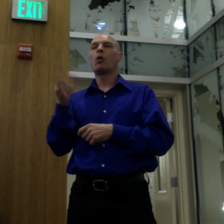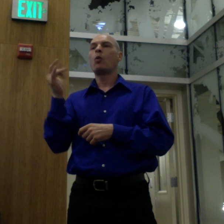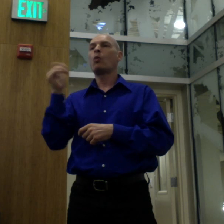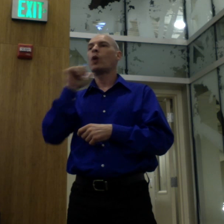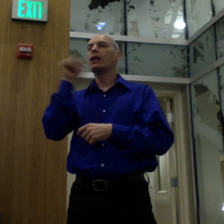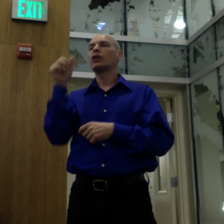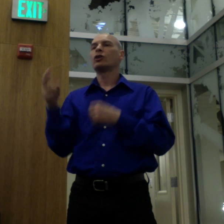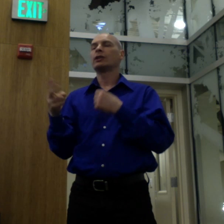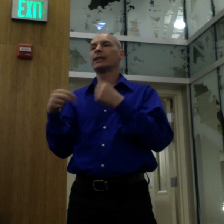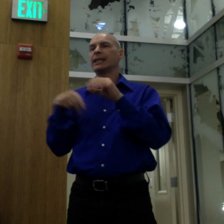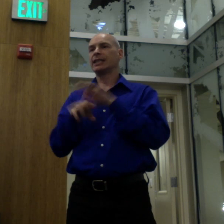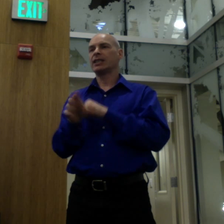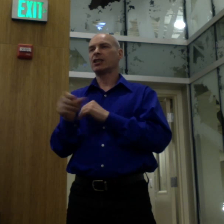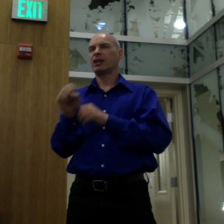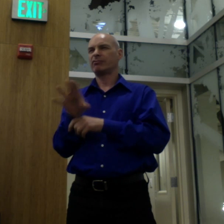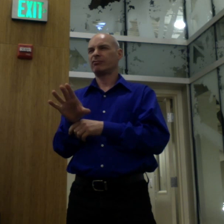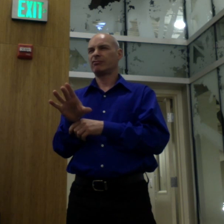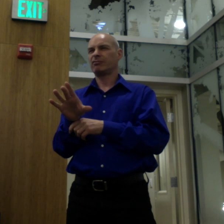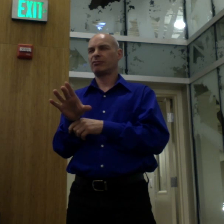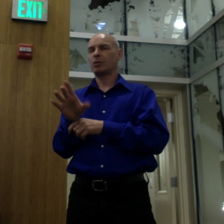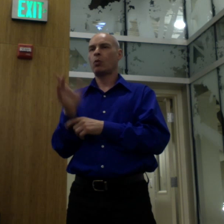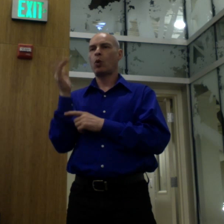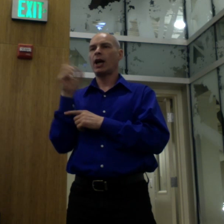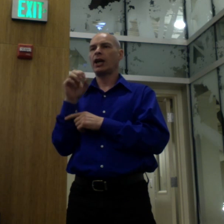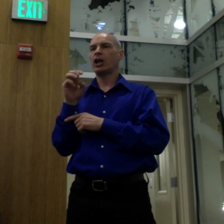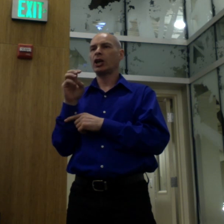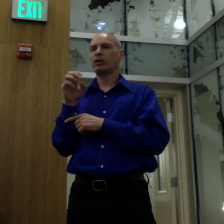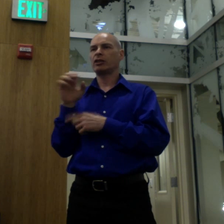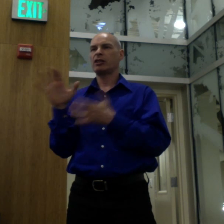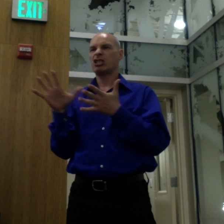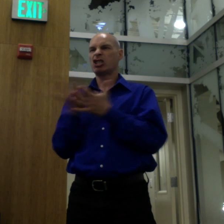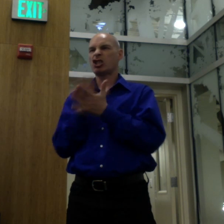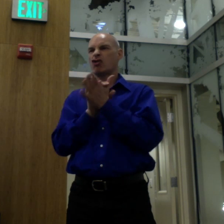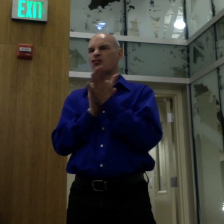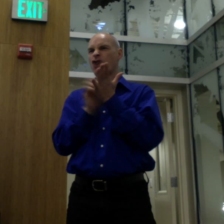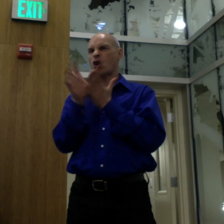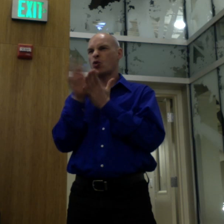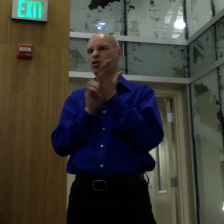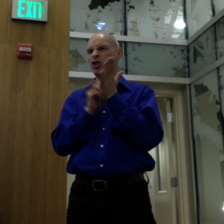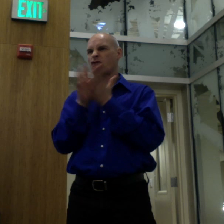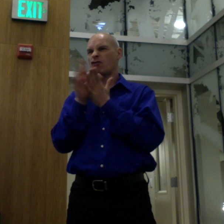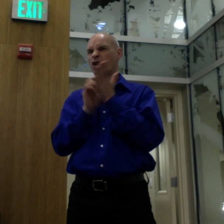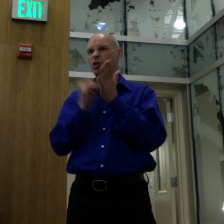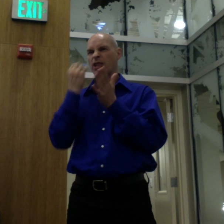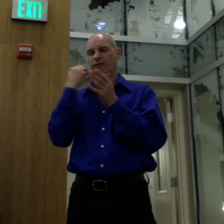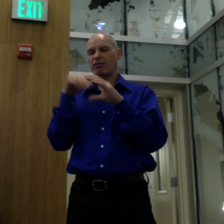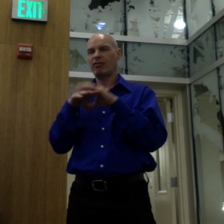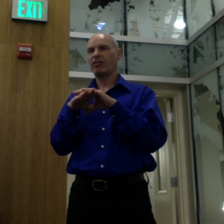in my flashlight? Because they're going to corrode. That's right. Pencil.